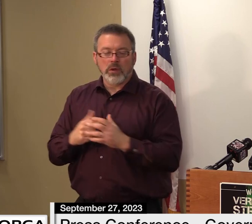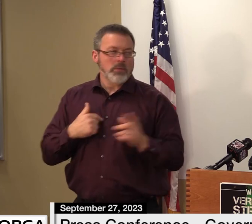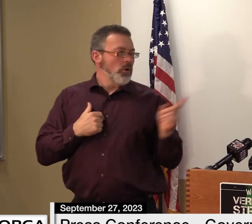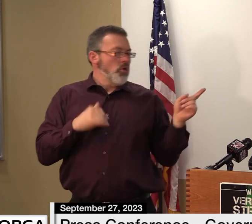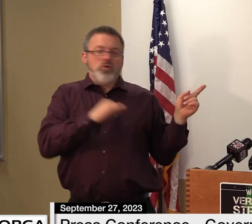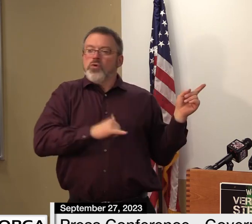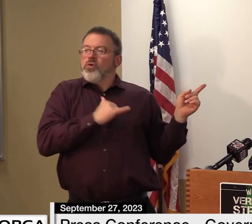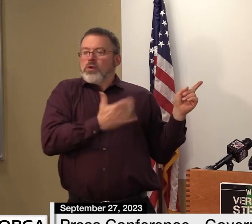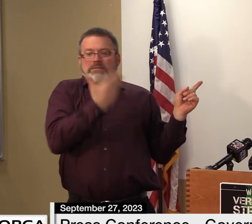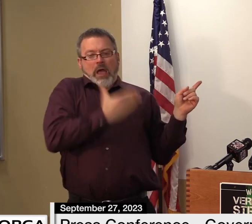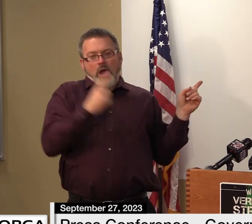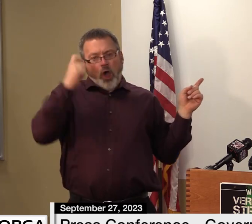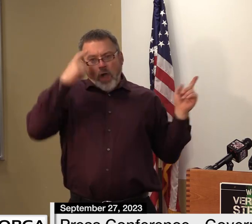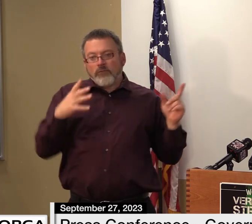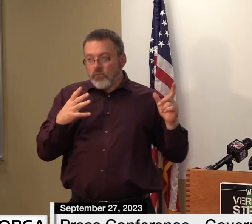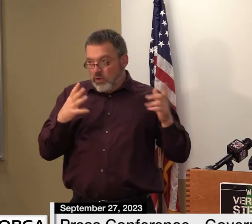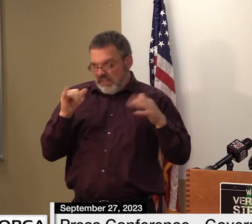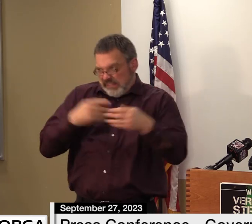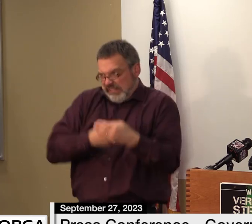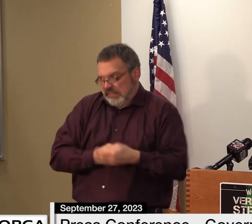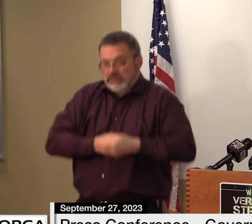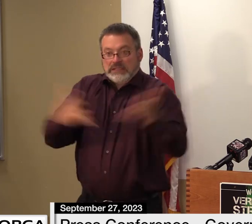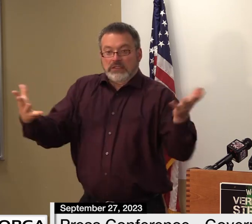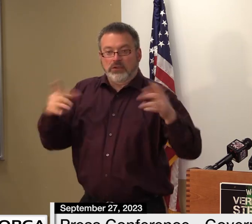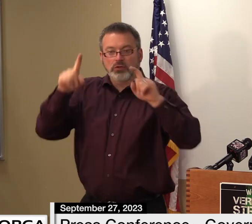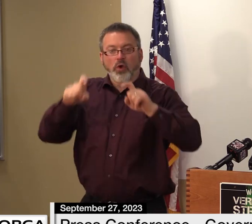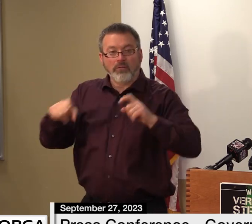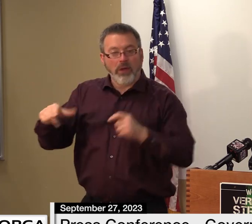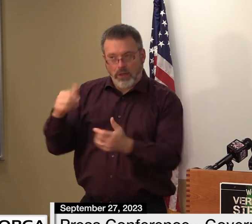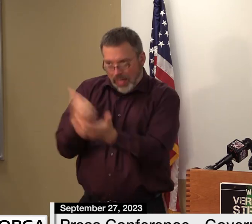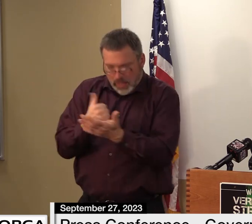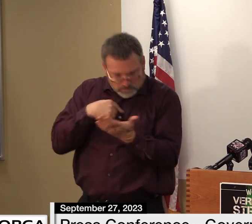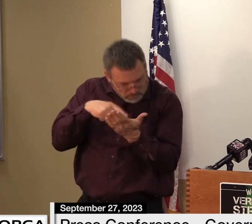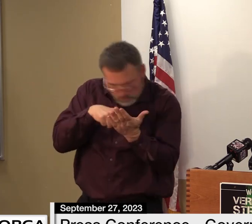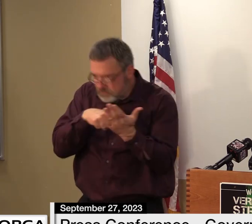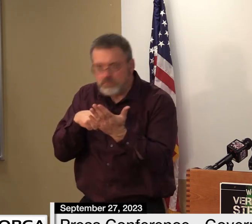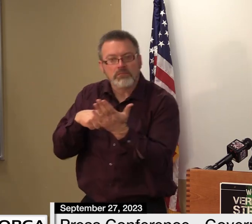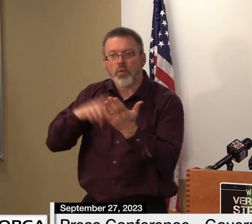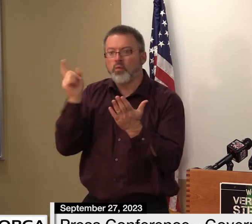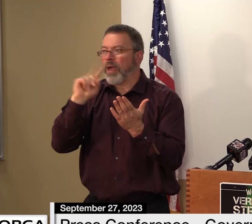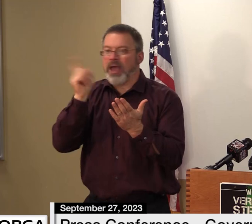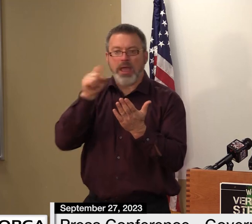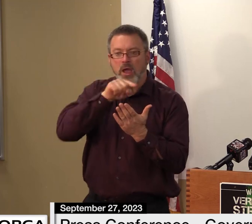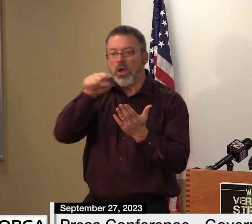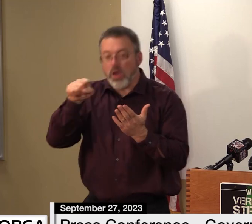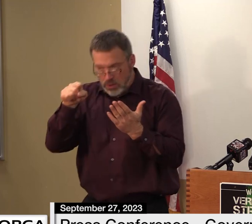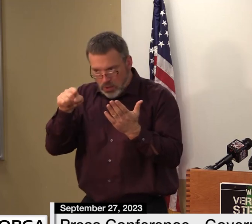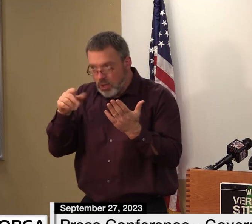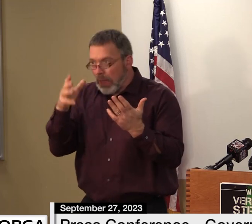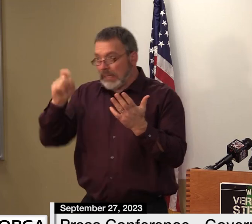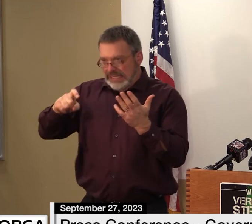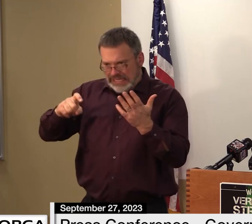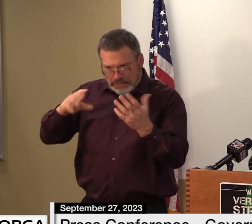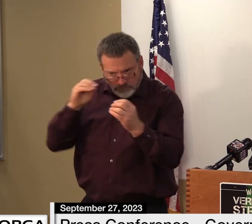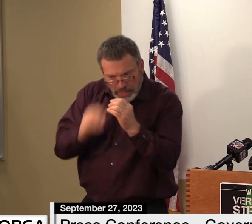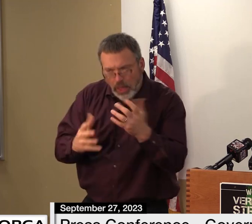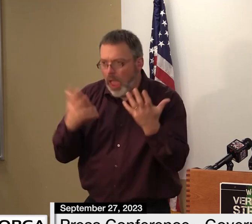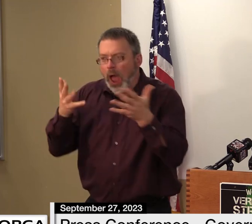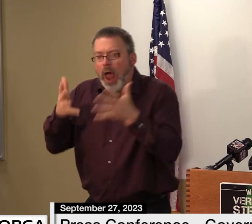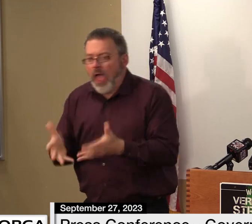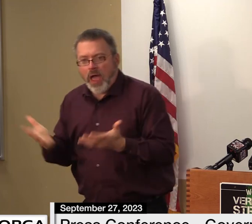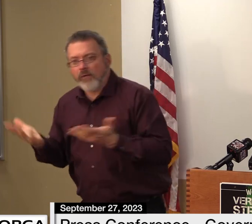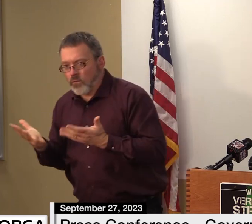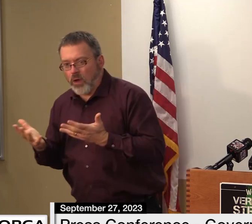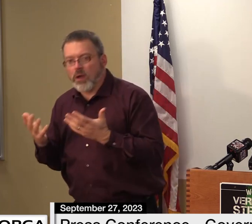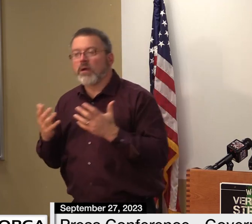that they did that will help us understand the remaining lay of the land and who needs the support and how we